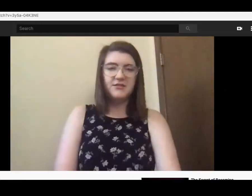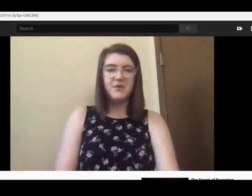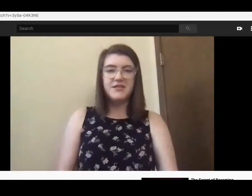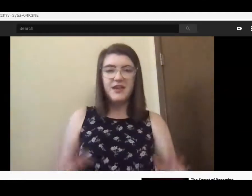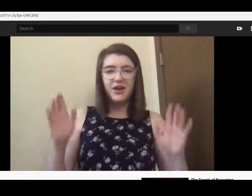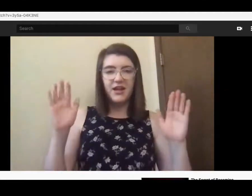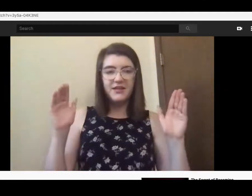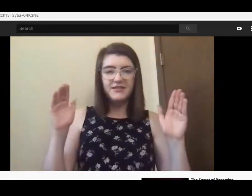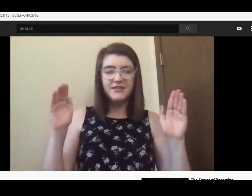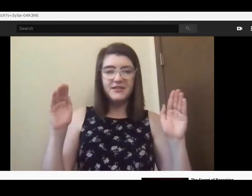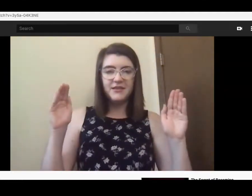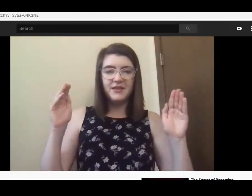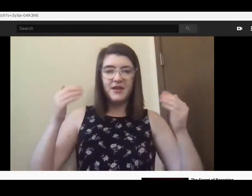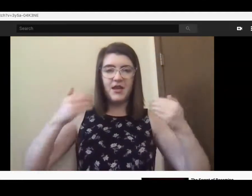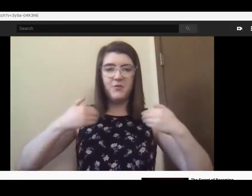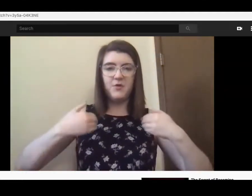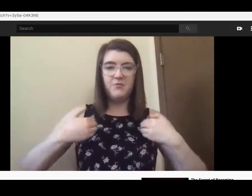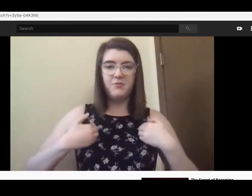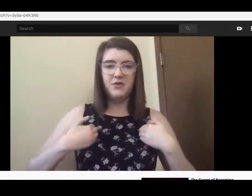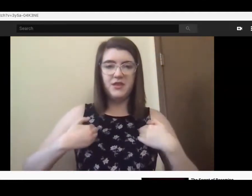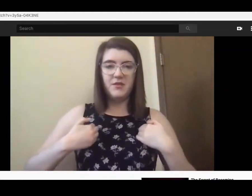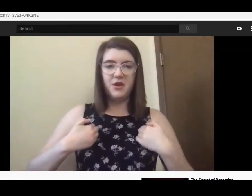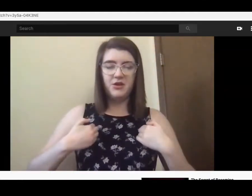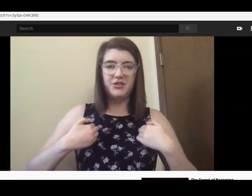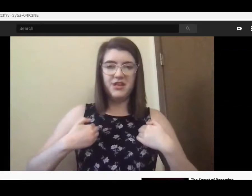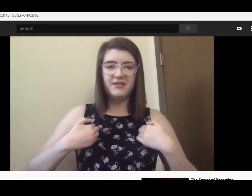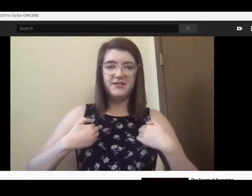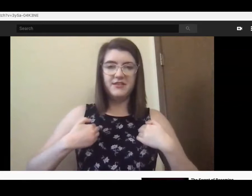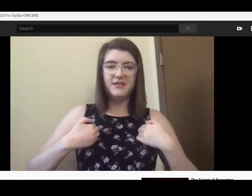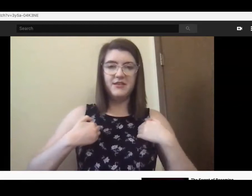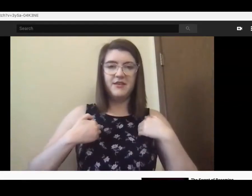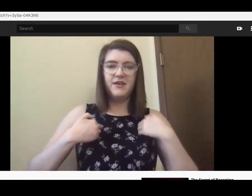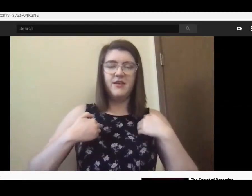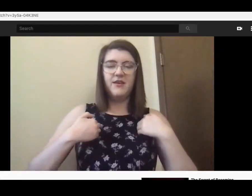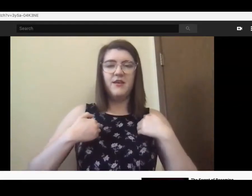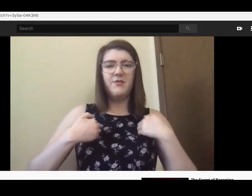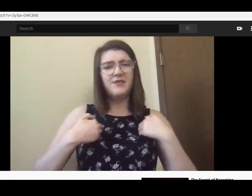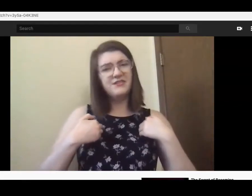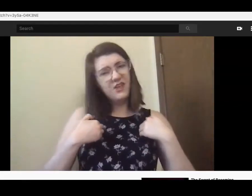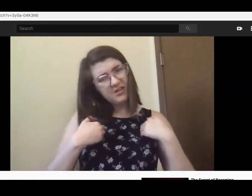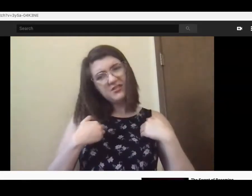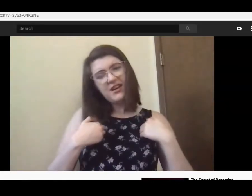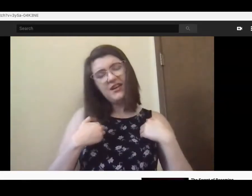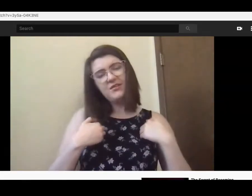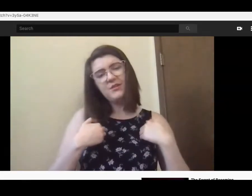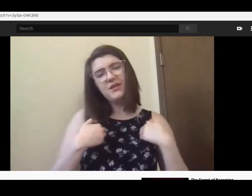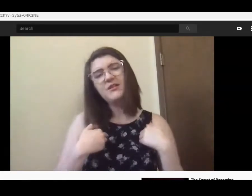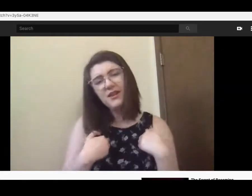we take our hands, and we put them on our chest, and we tilt our head, and we kind